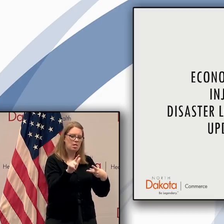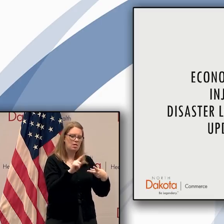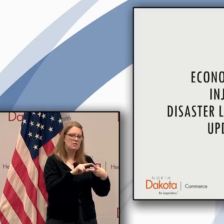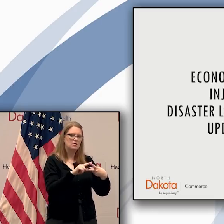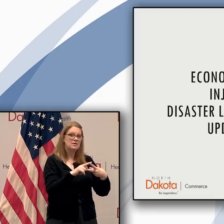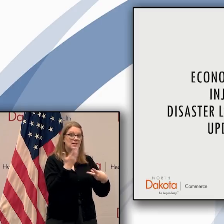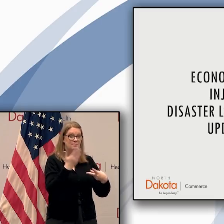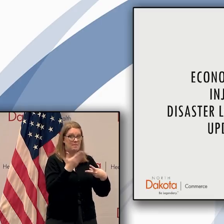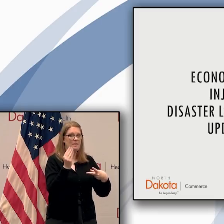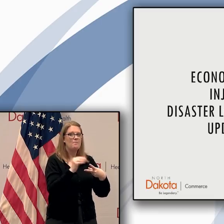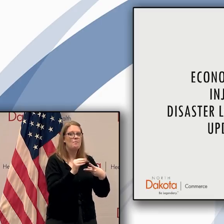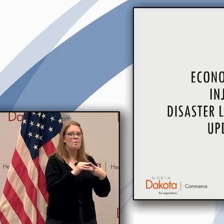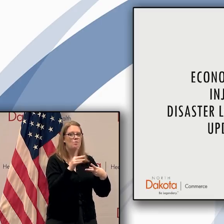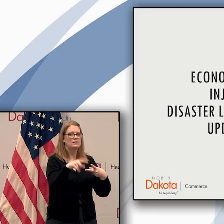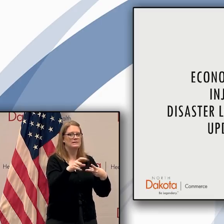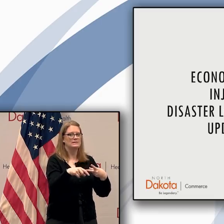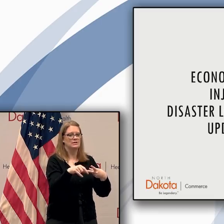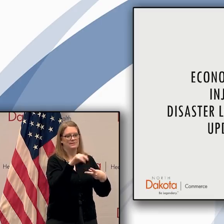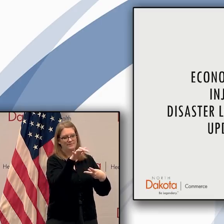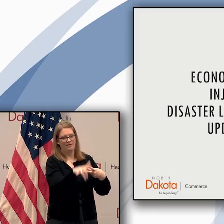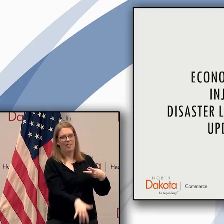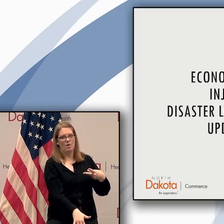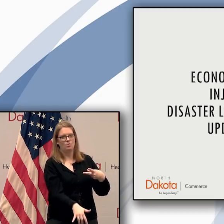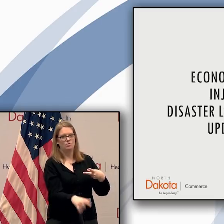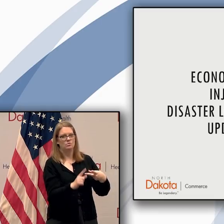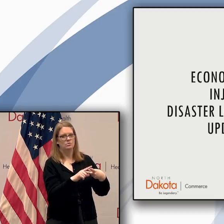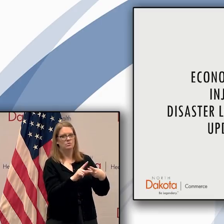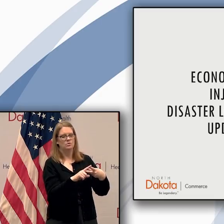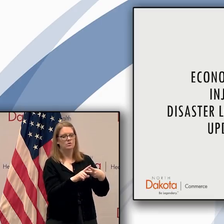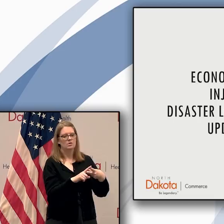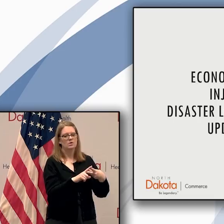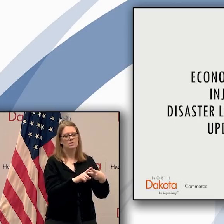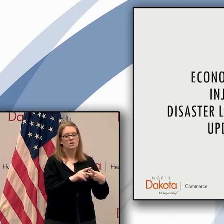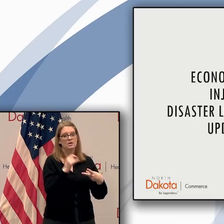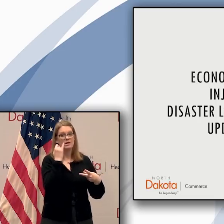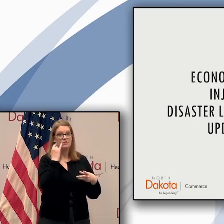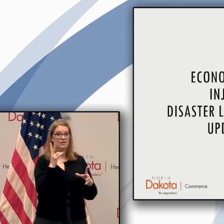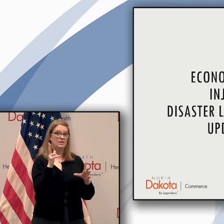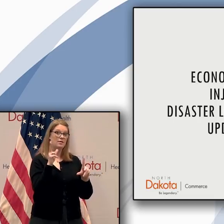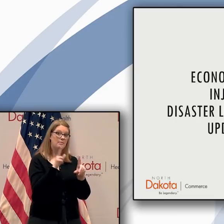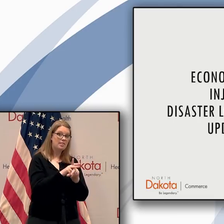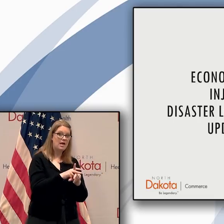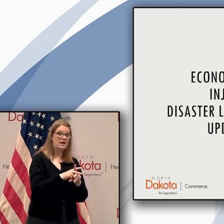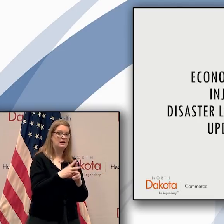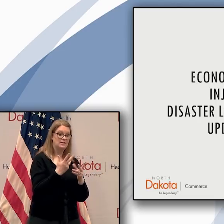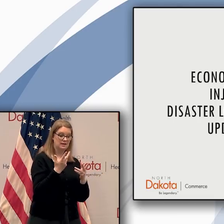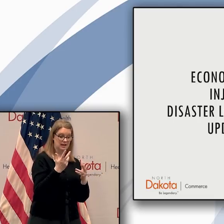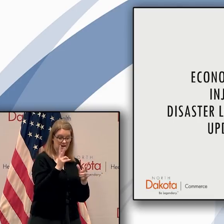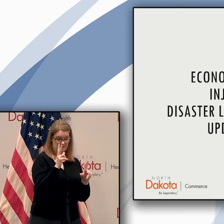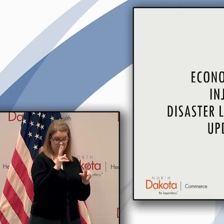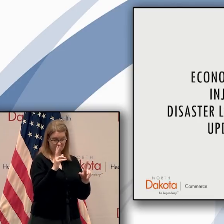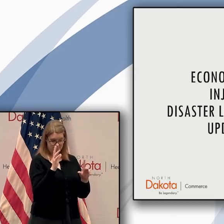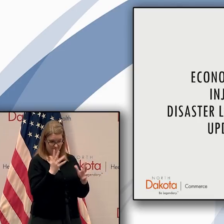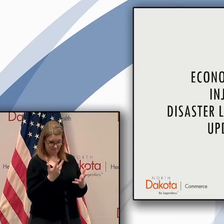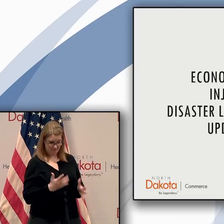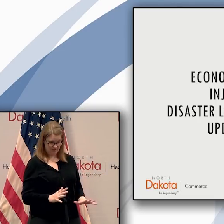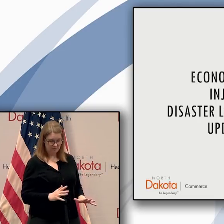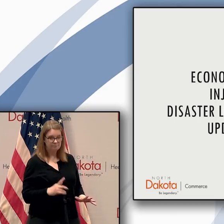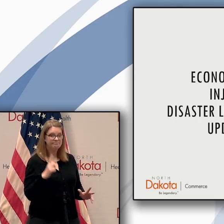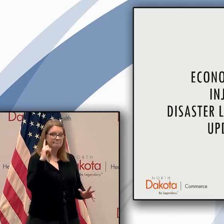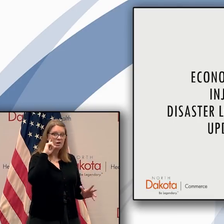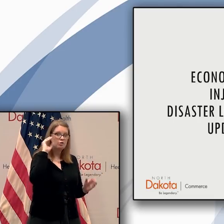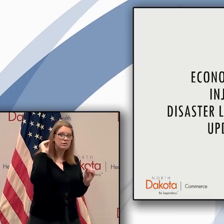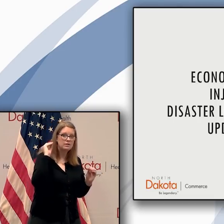further action required by you. If you have applied for and completed your application but have not heard from the